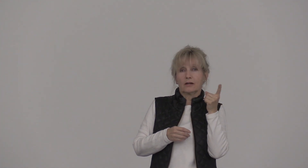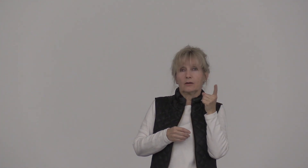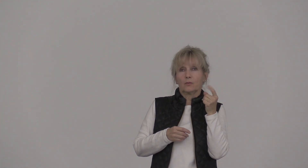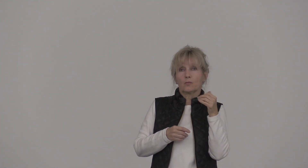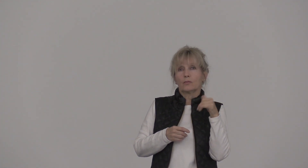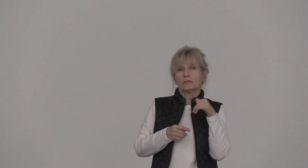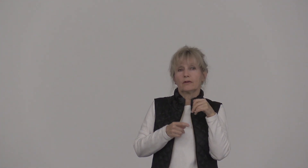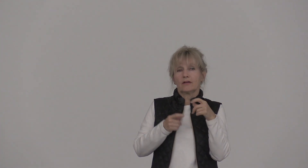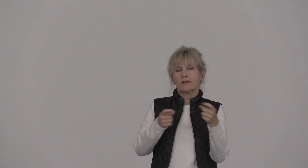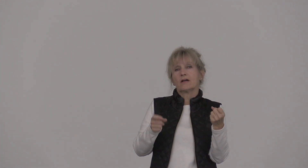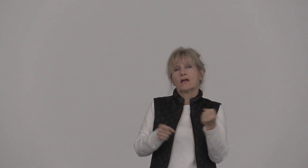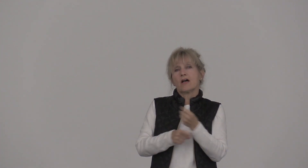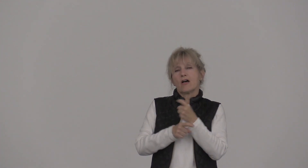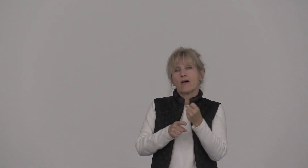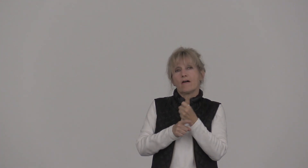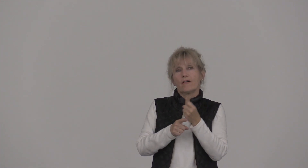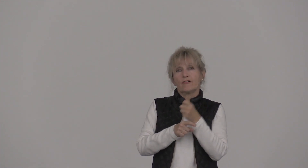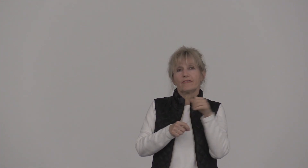Marines